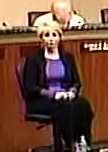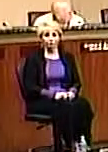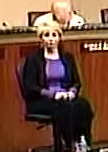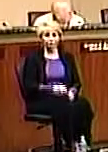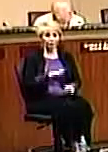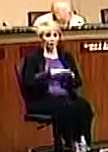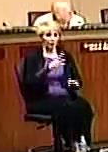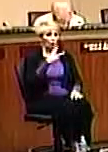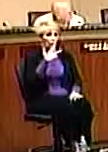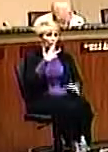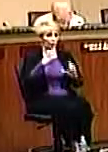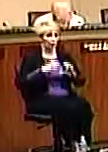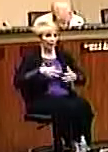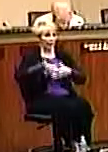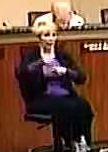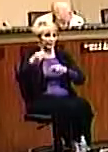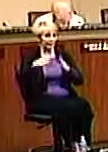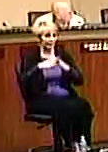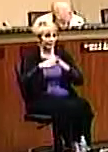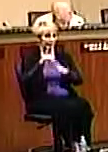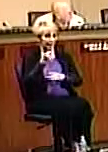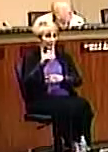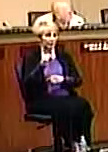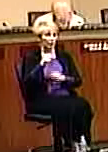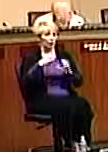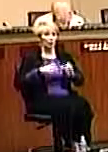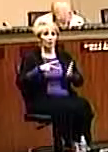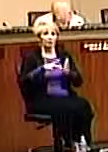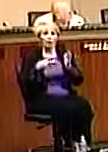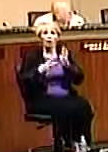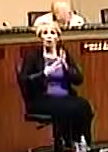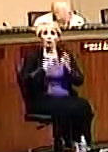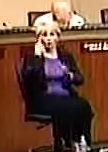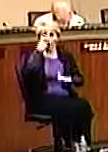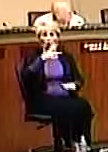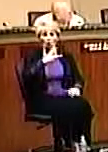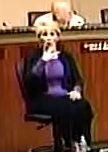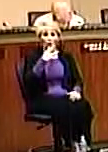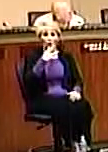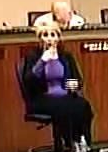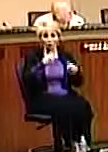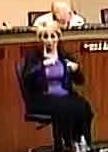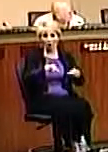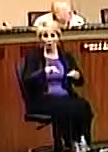On water customers outside the city limits, customers pay double the amount for water deposits.